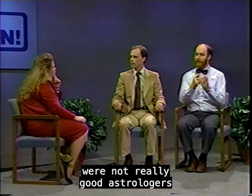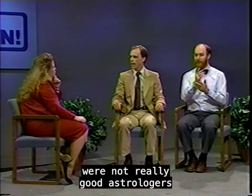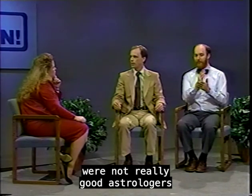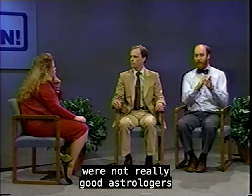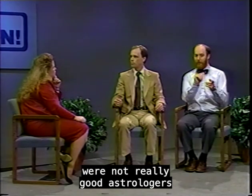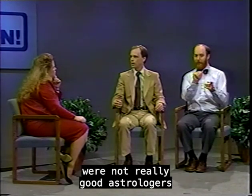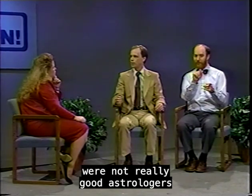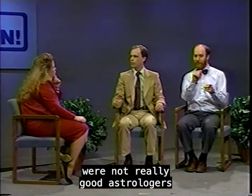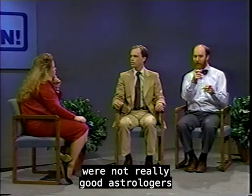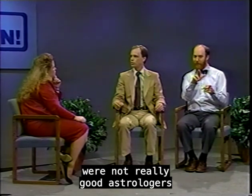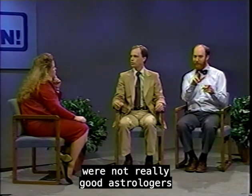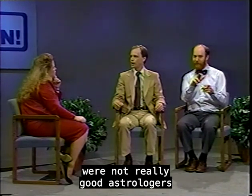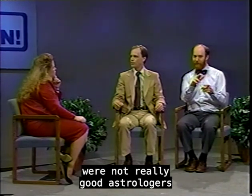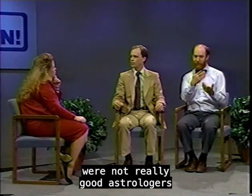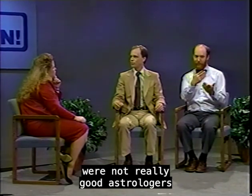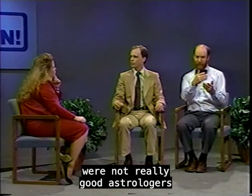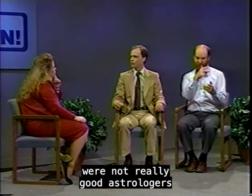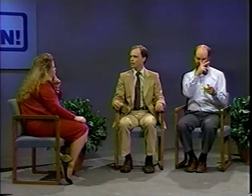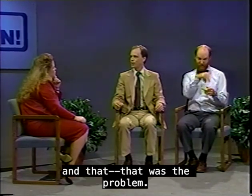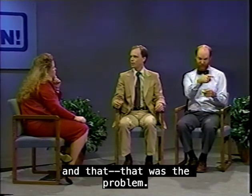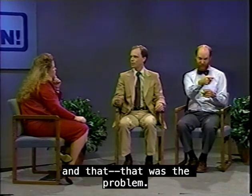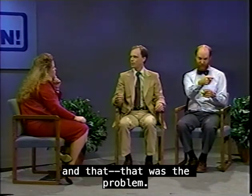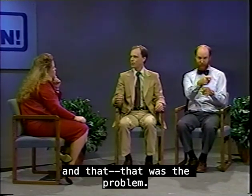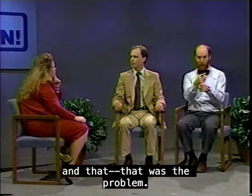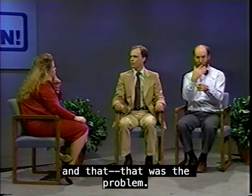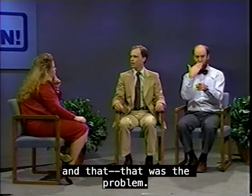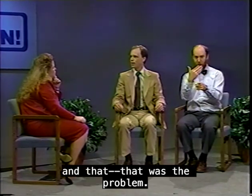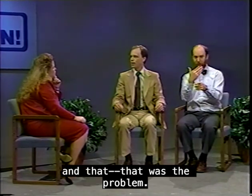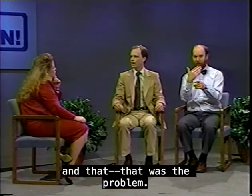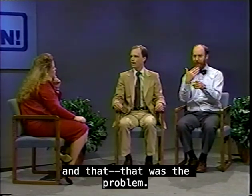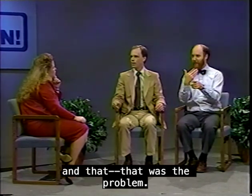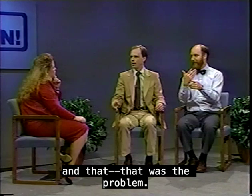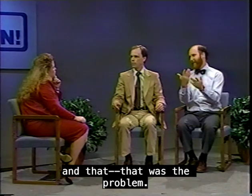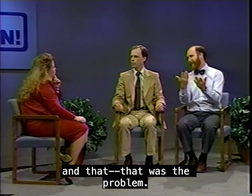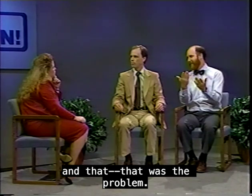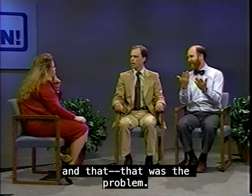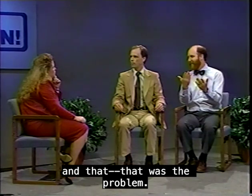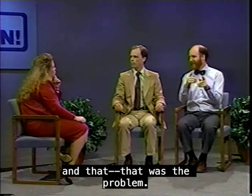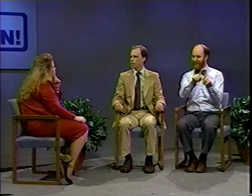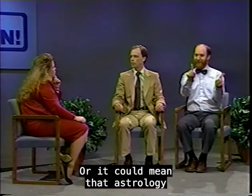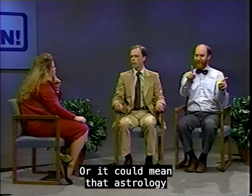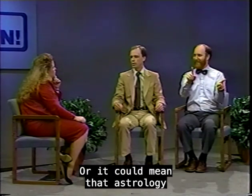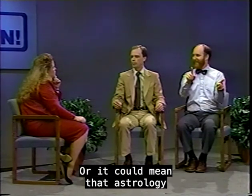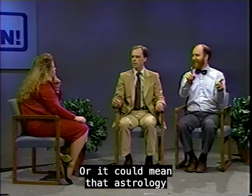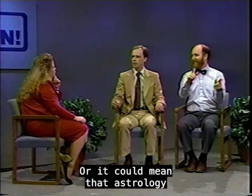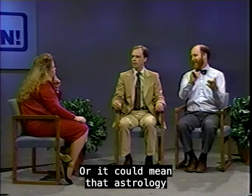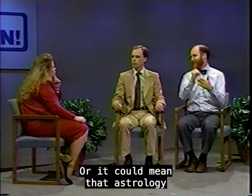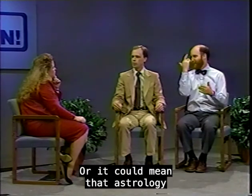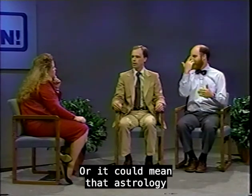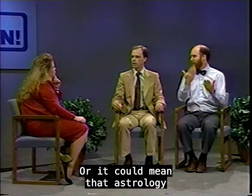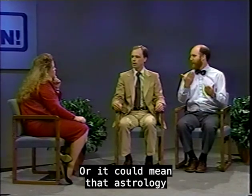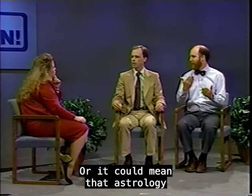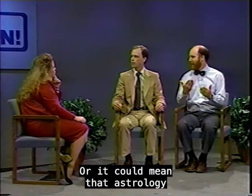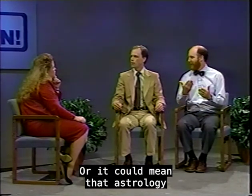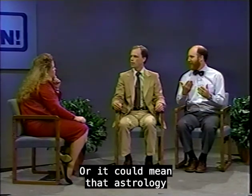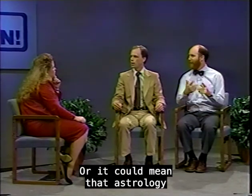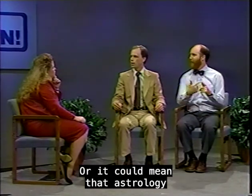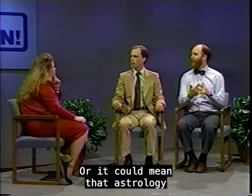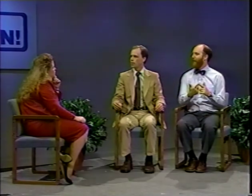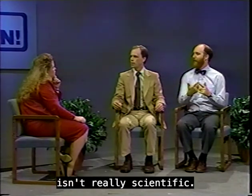astrologers were not really good astrologers, and that that was the problem. Or it could mean that